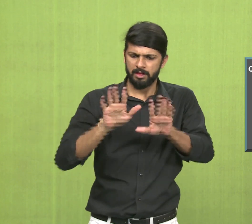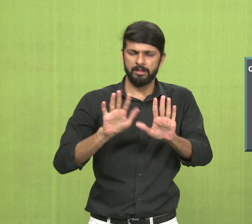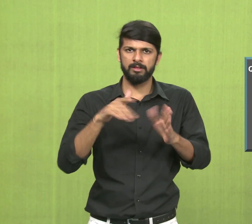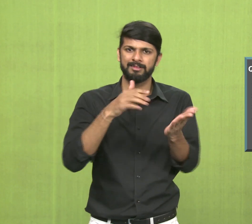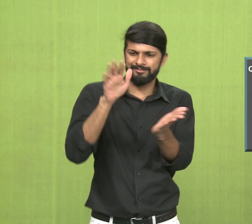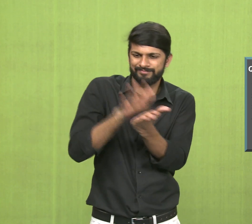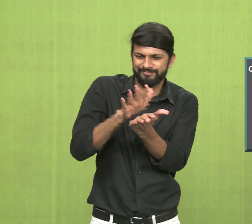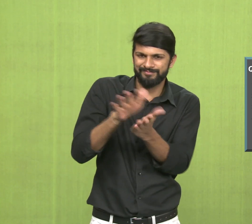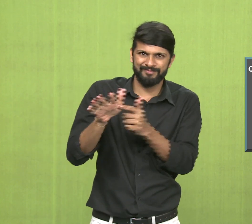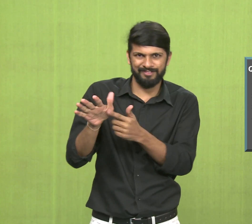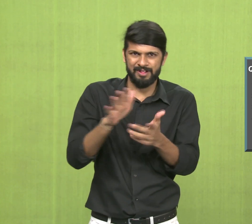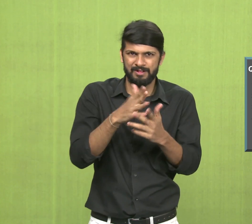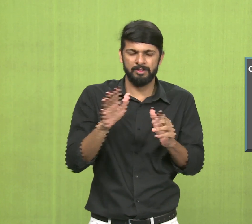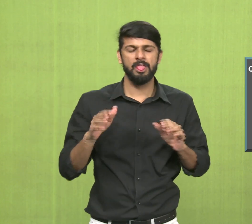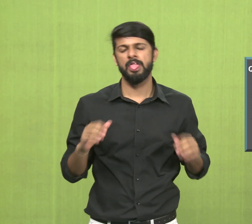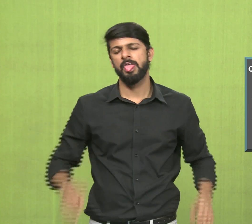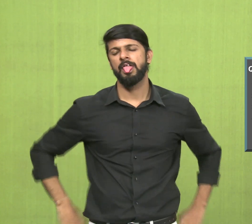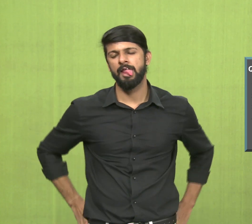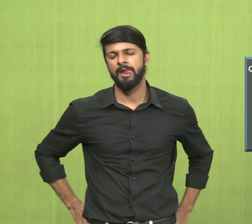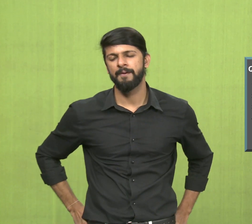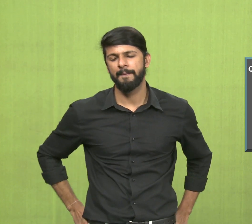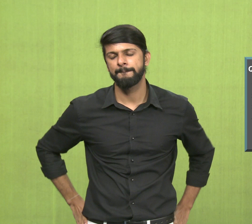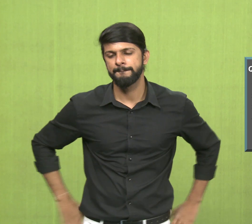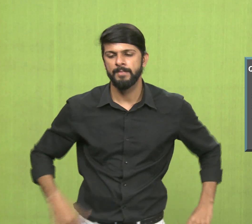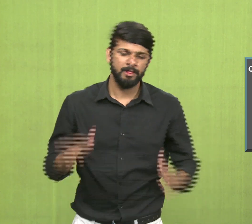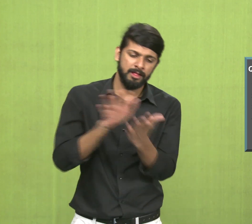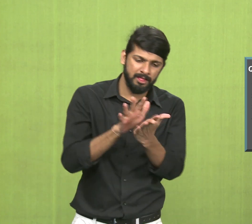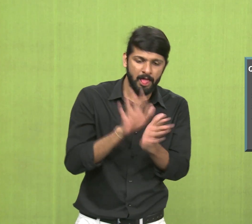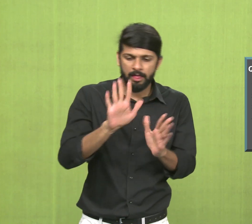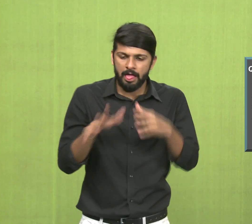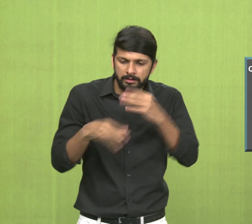Why is a brush or pen